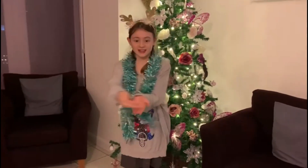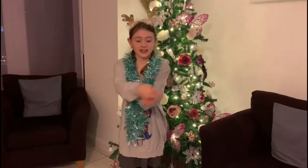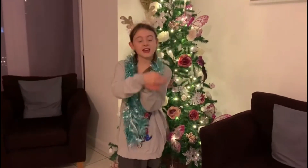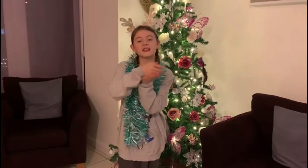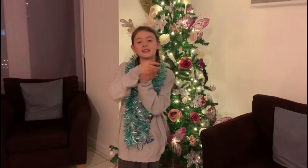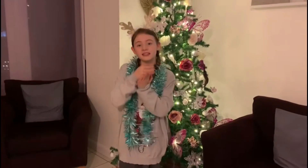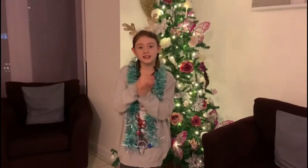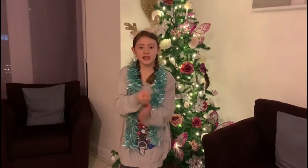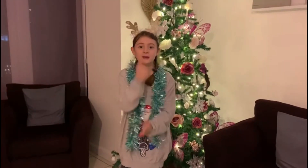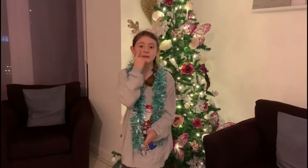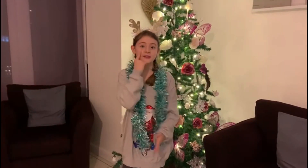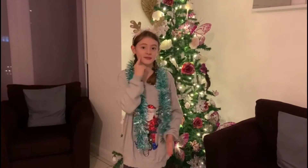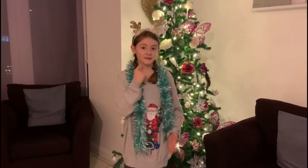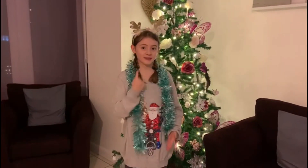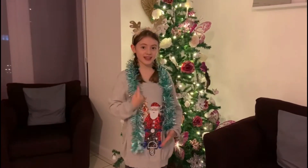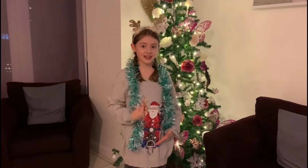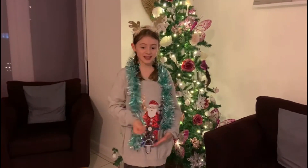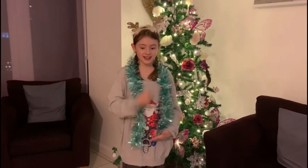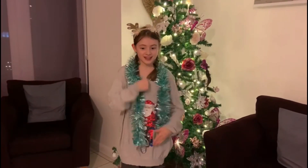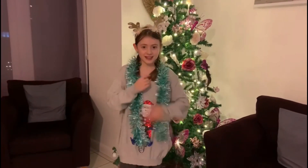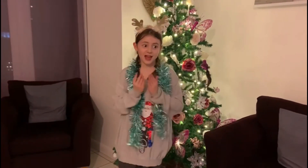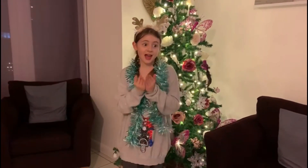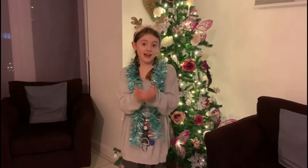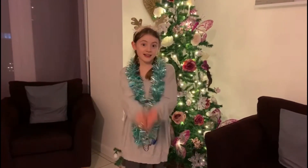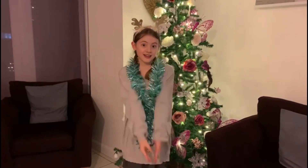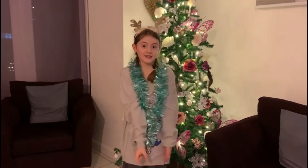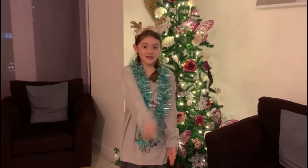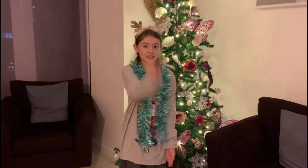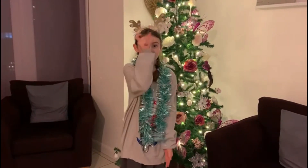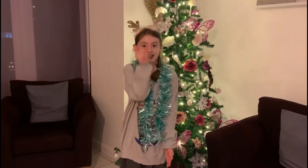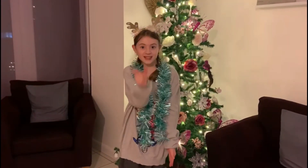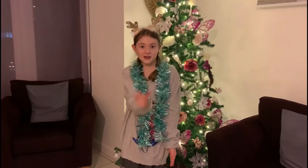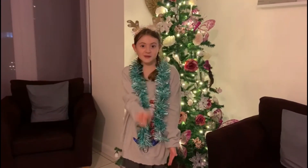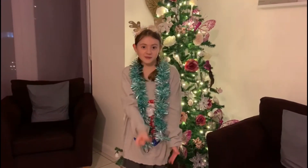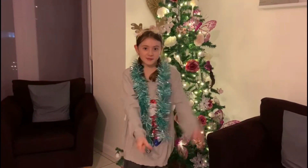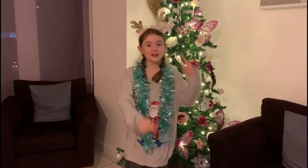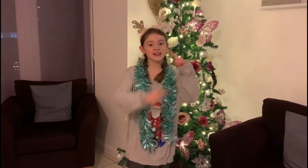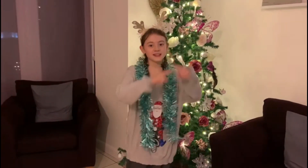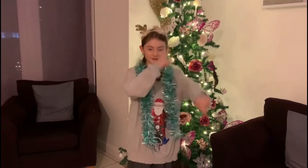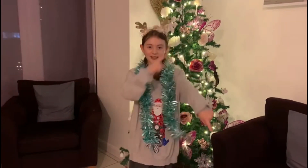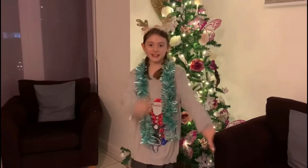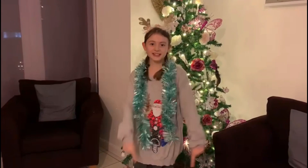to save me from tears I'll give it to someone special